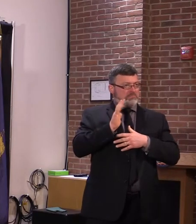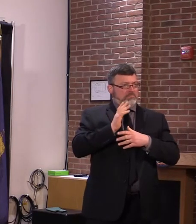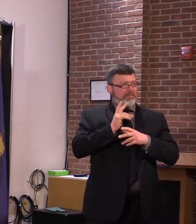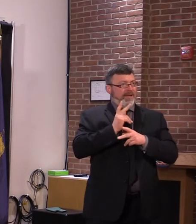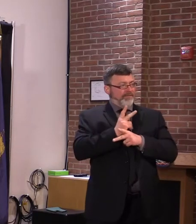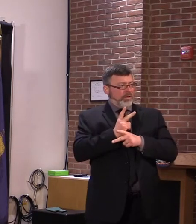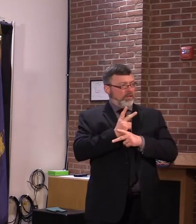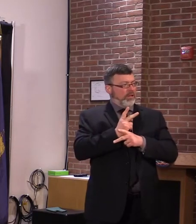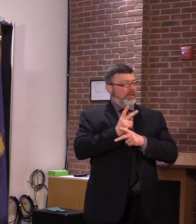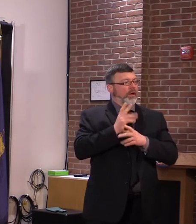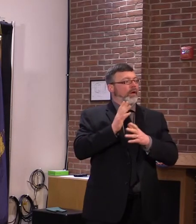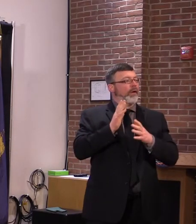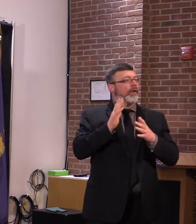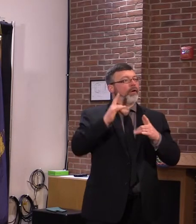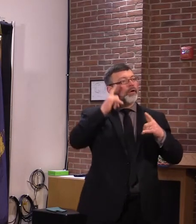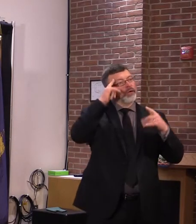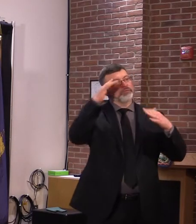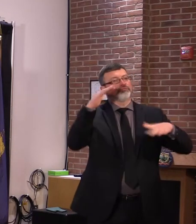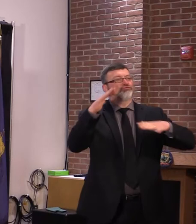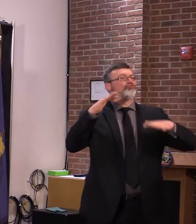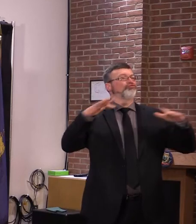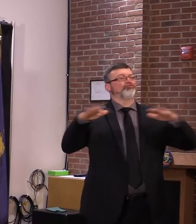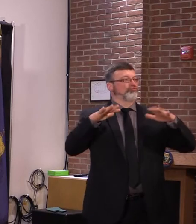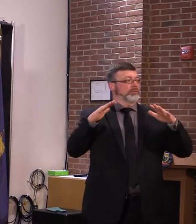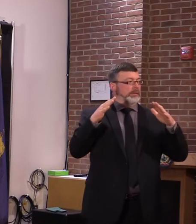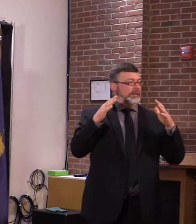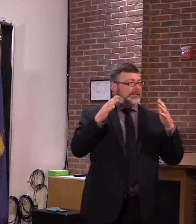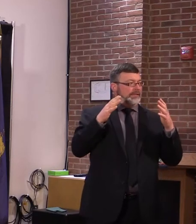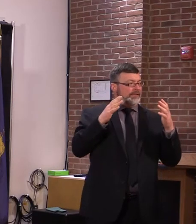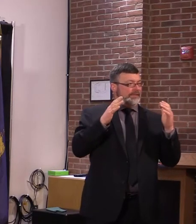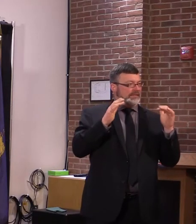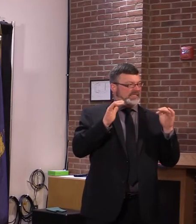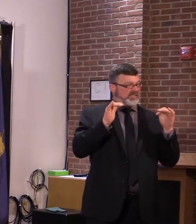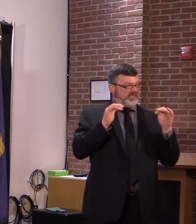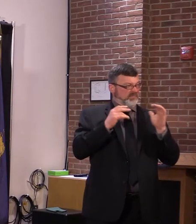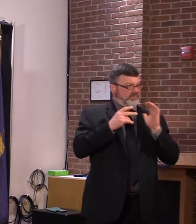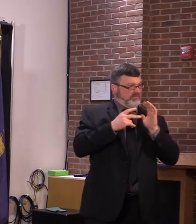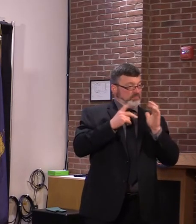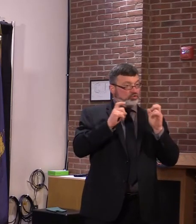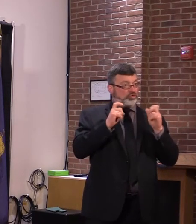reached some kind of baseline where it's okay to loosen up?